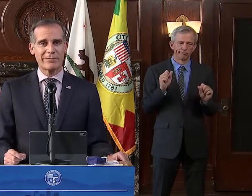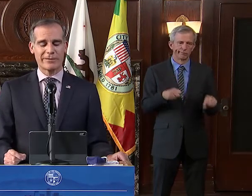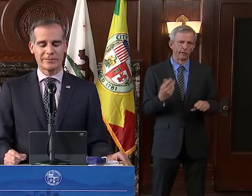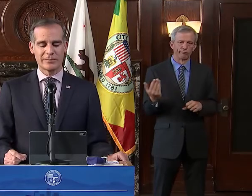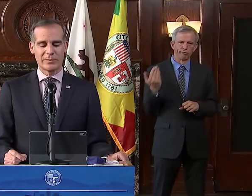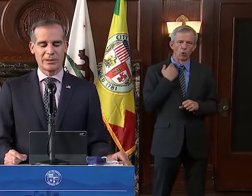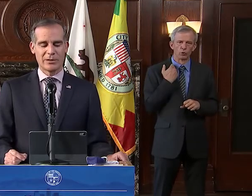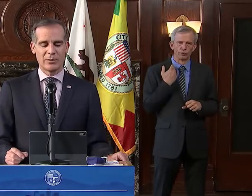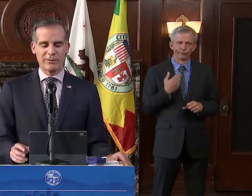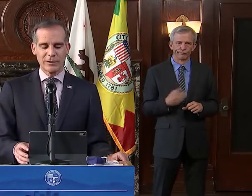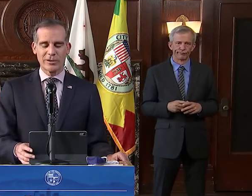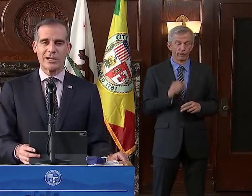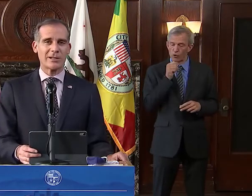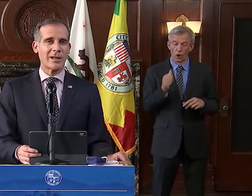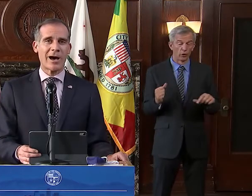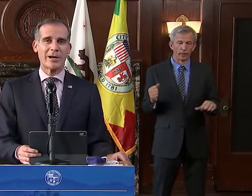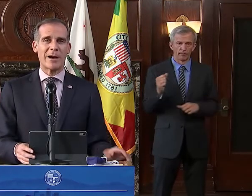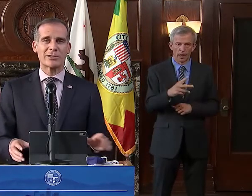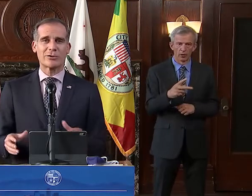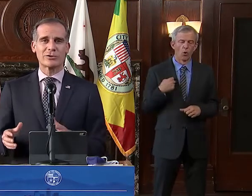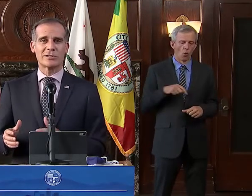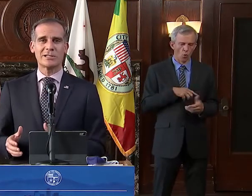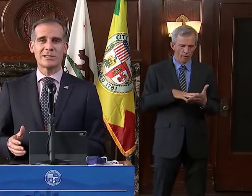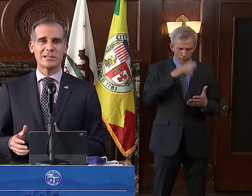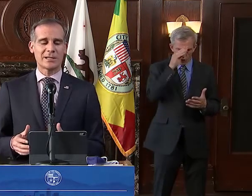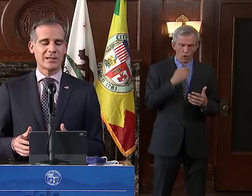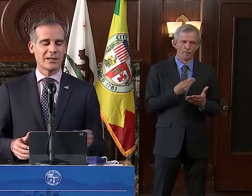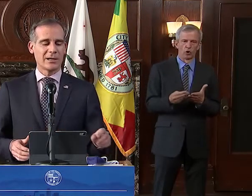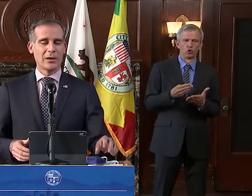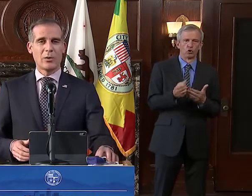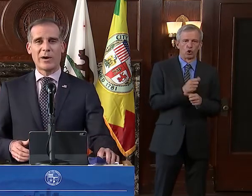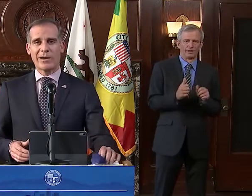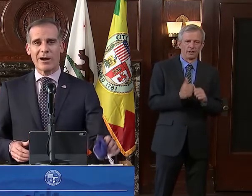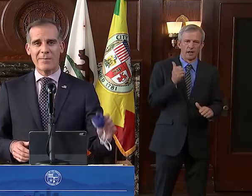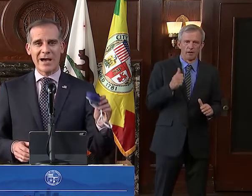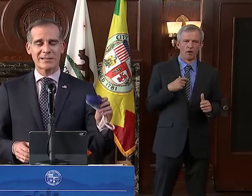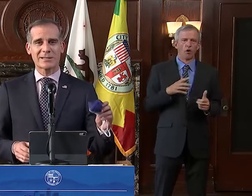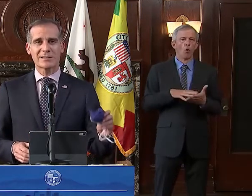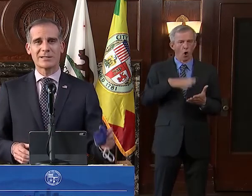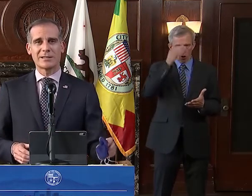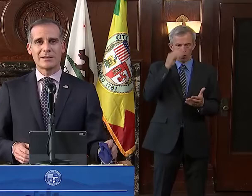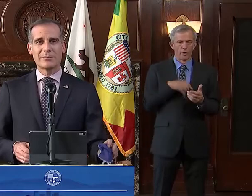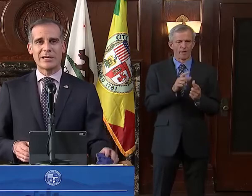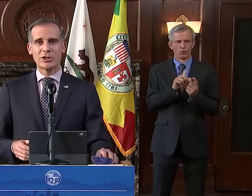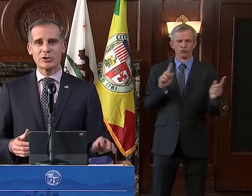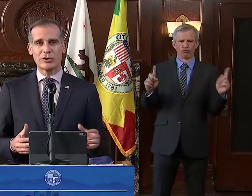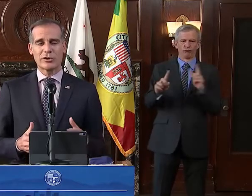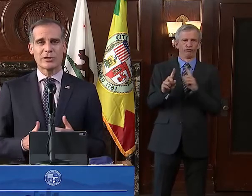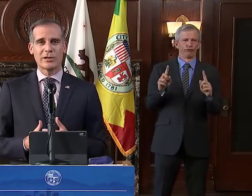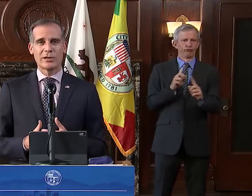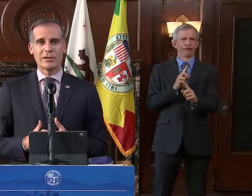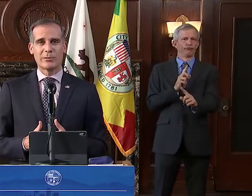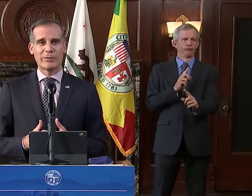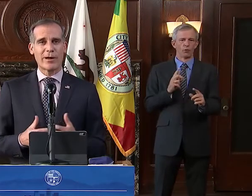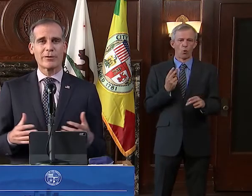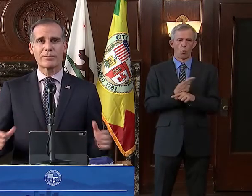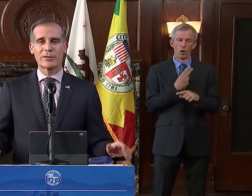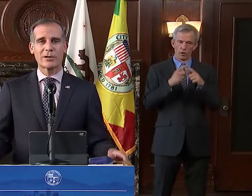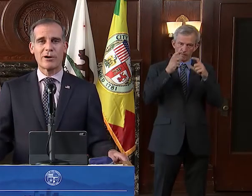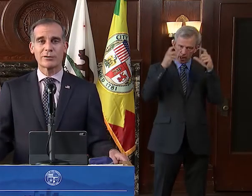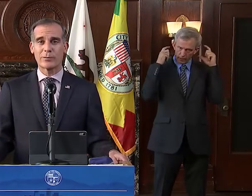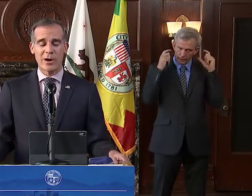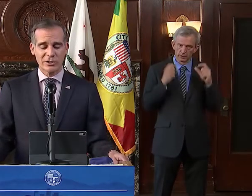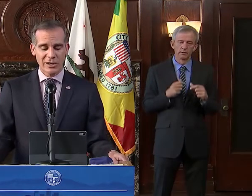shop safer. We have learned a lot about social distancing, wearing our masks, making sure that we follow